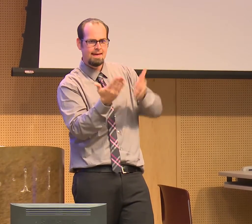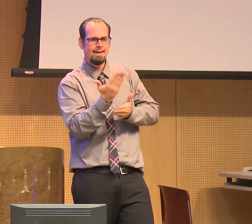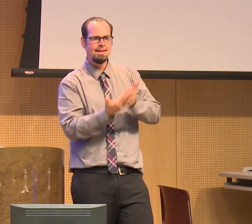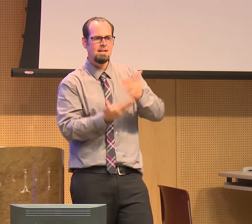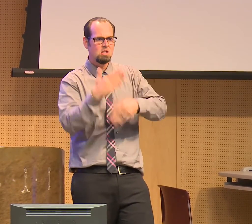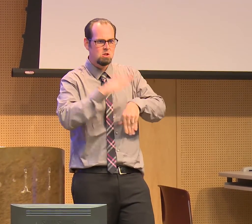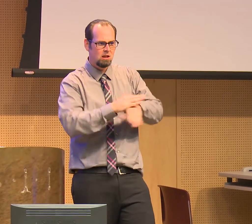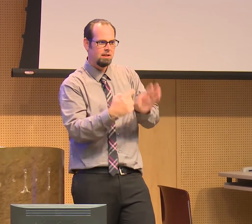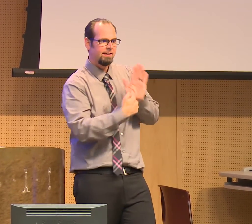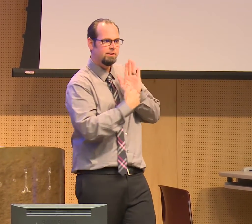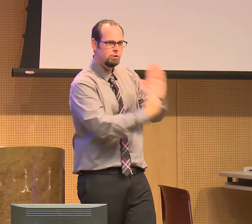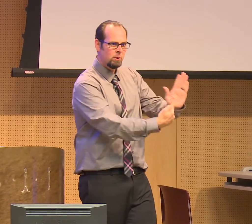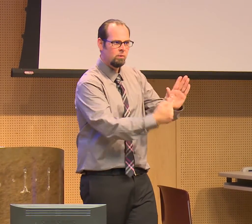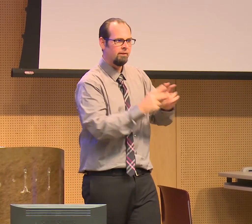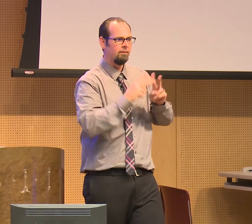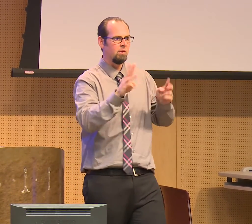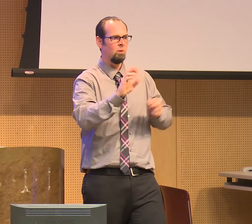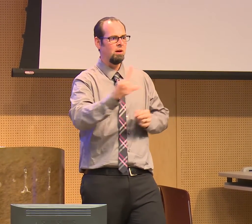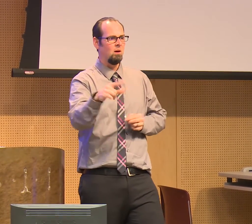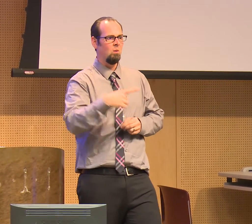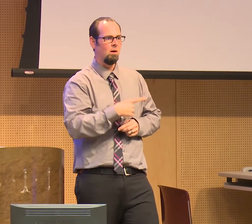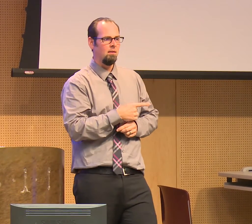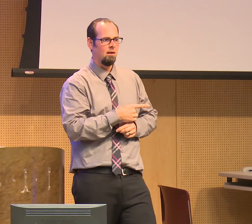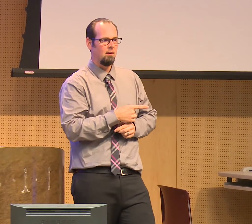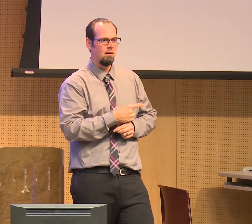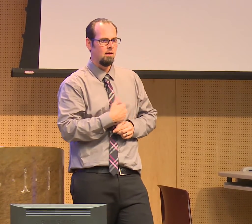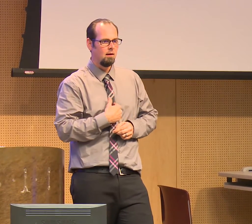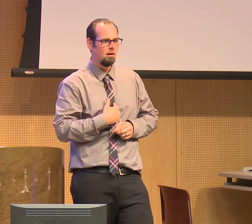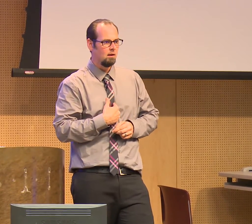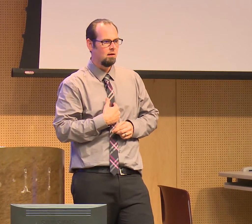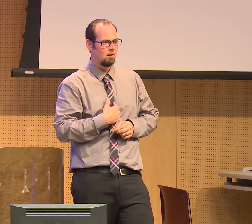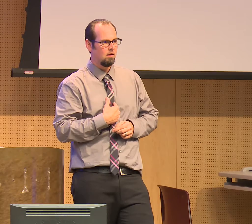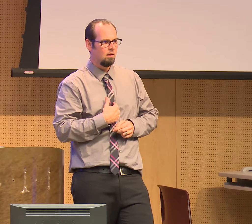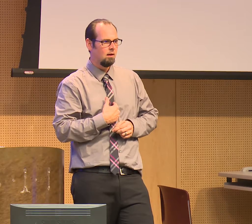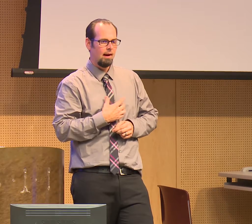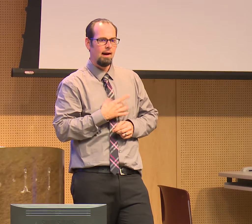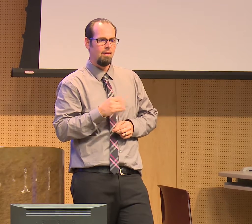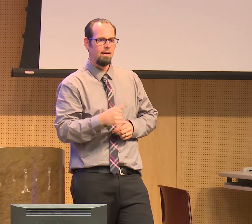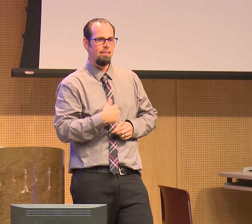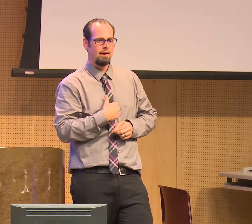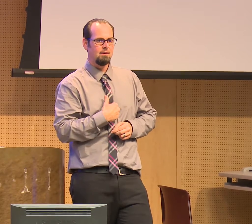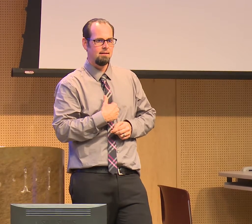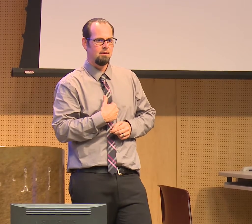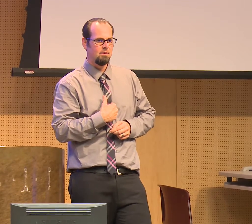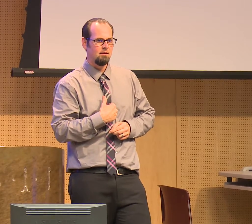so many hands-on things. And I did well, and I liked that.